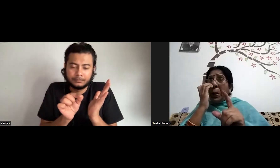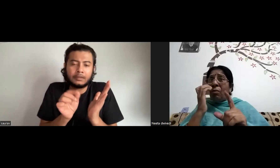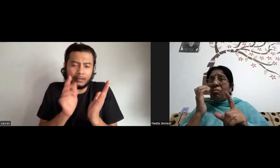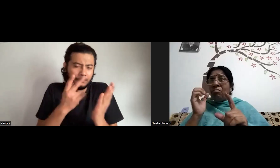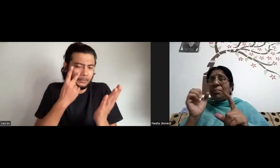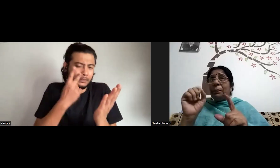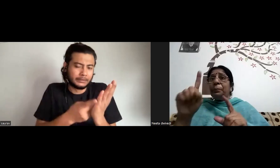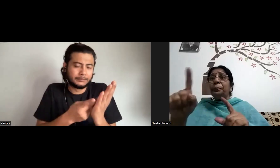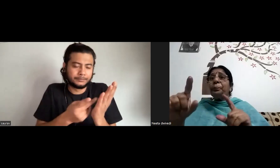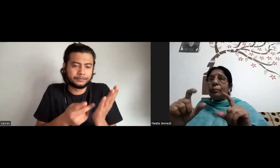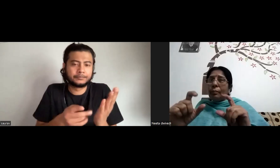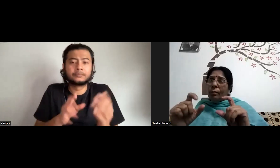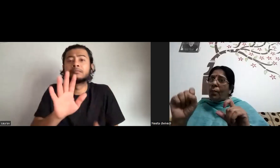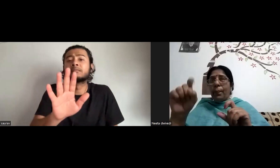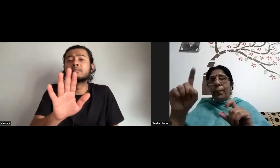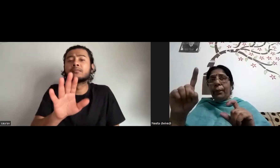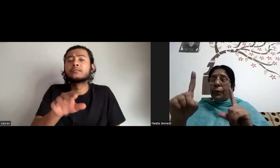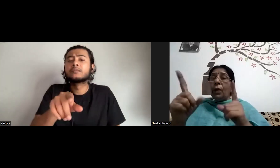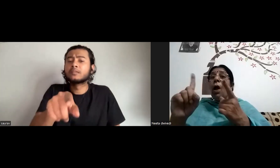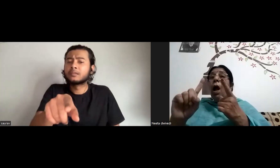to send till not to. I think she would be sending on the group.